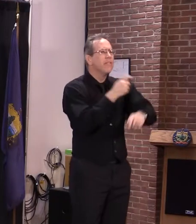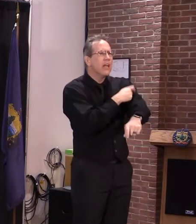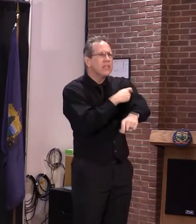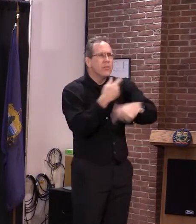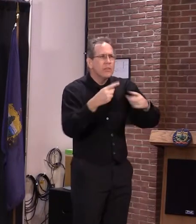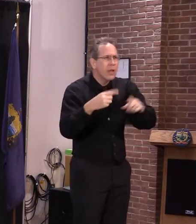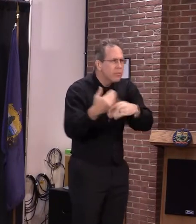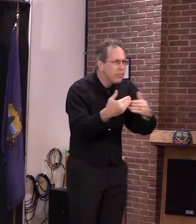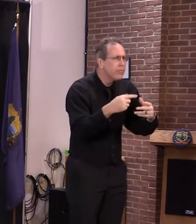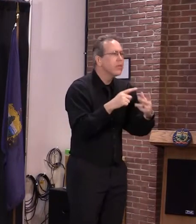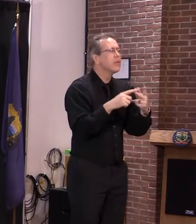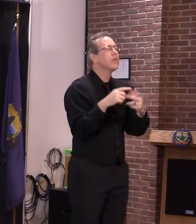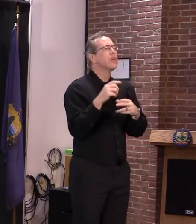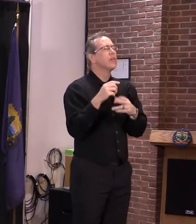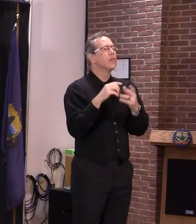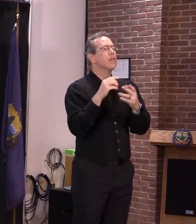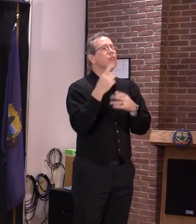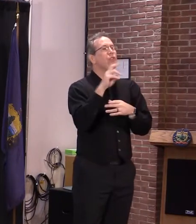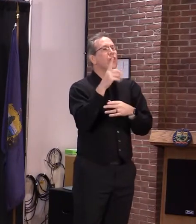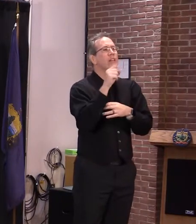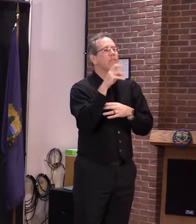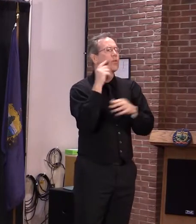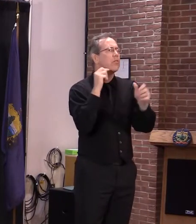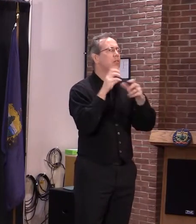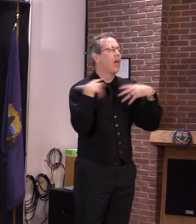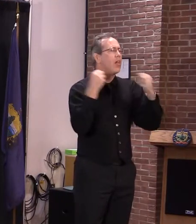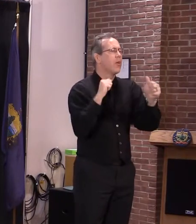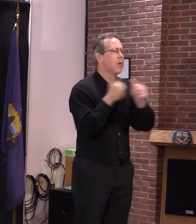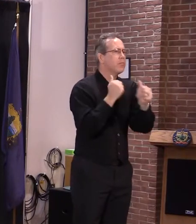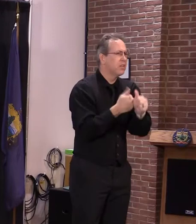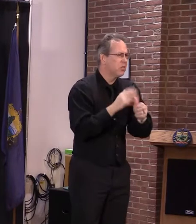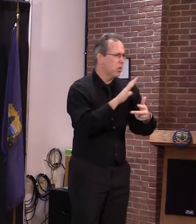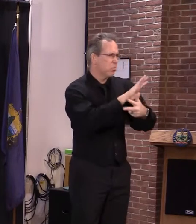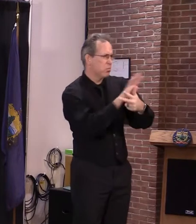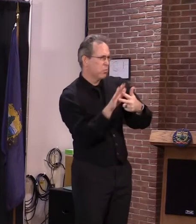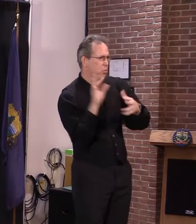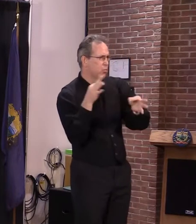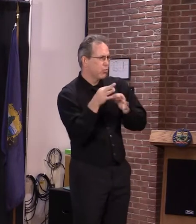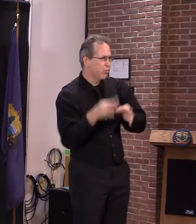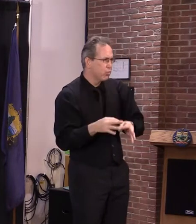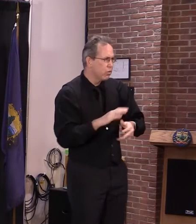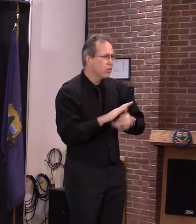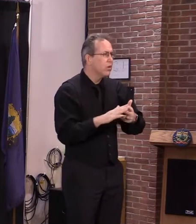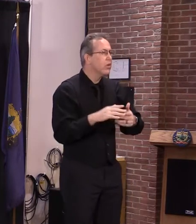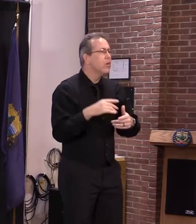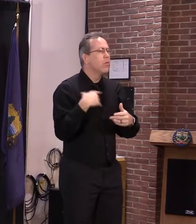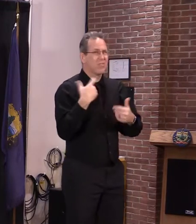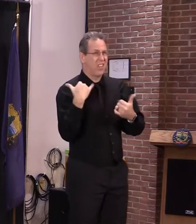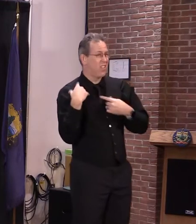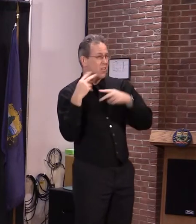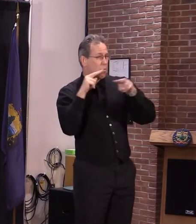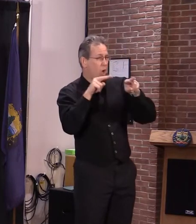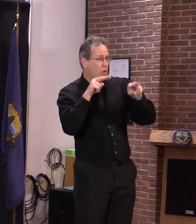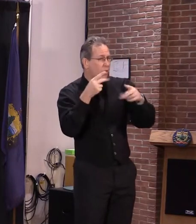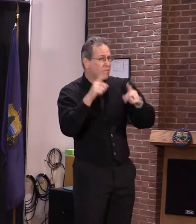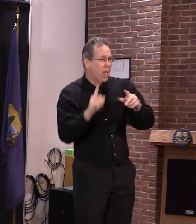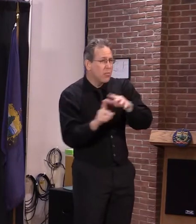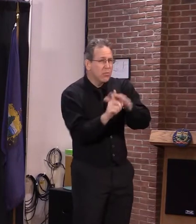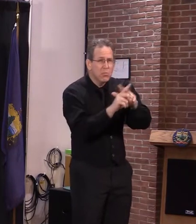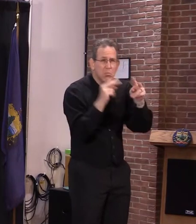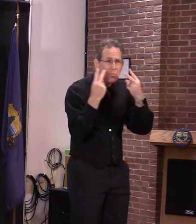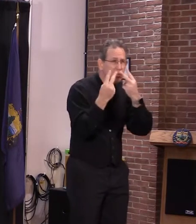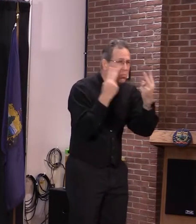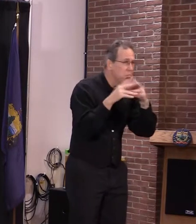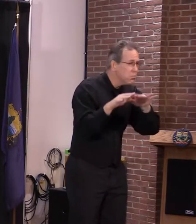health update. First, as we continue to keep a close eye on the data, and you'll see in